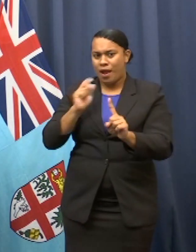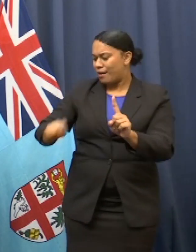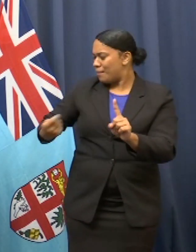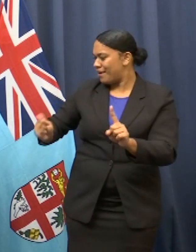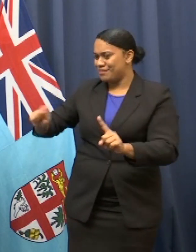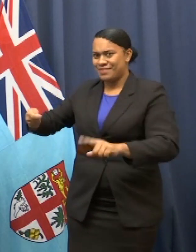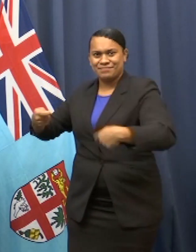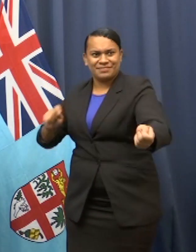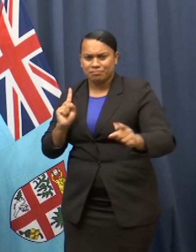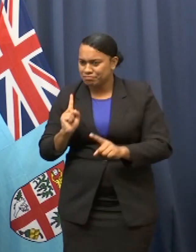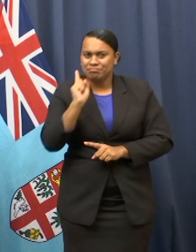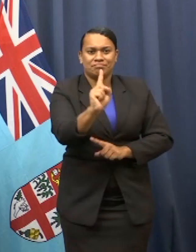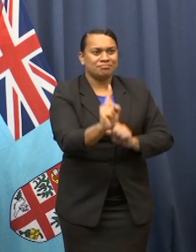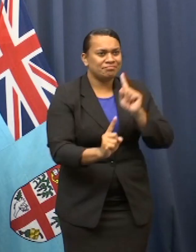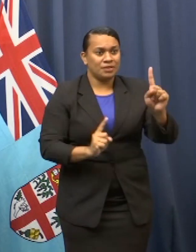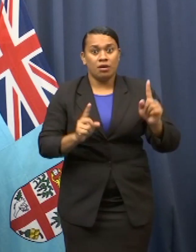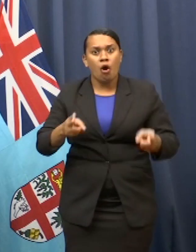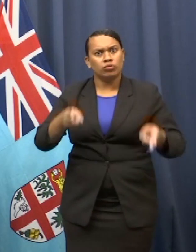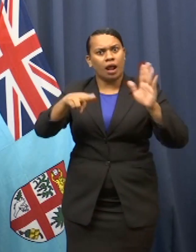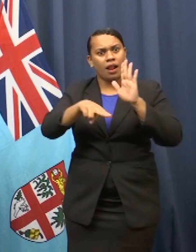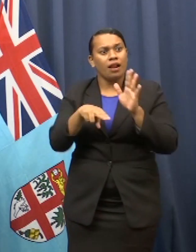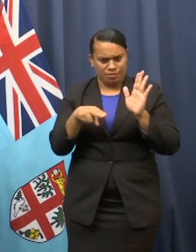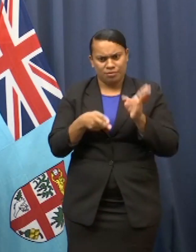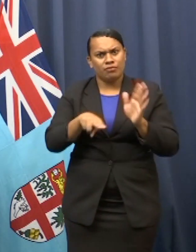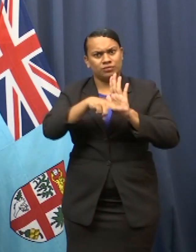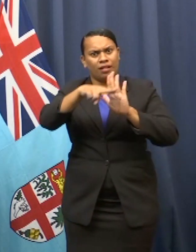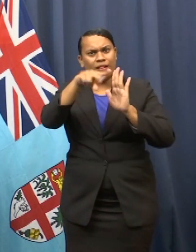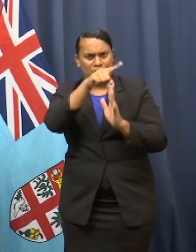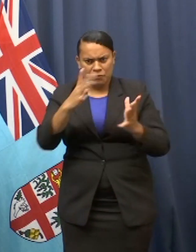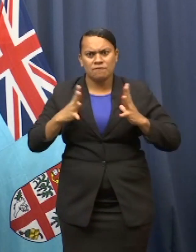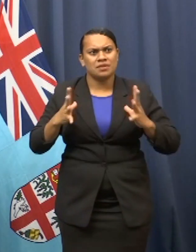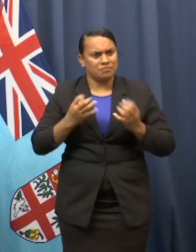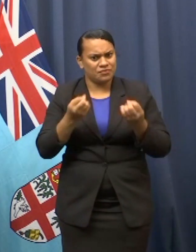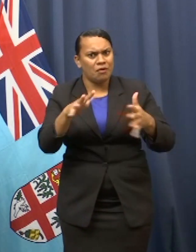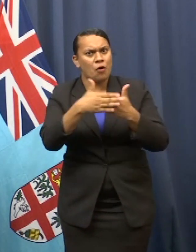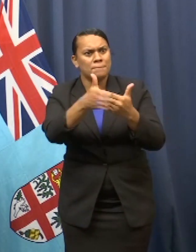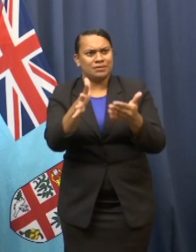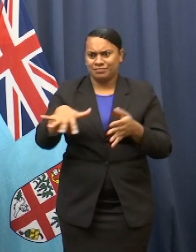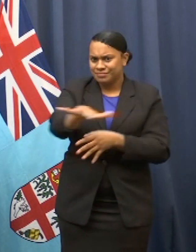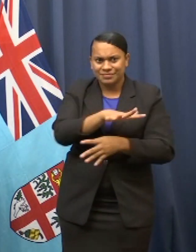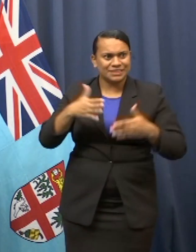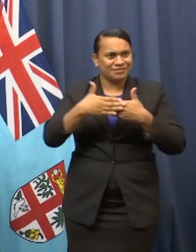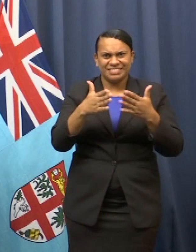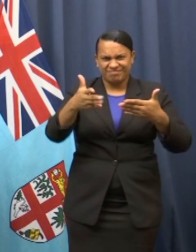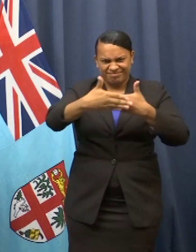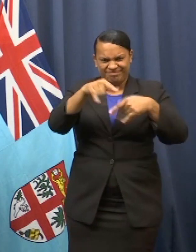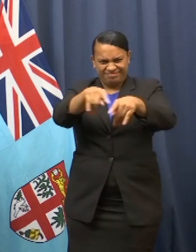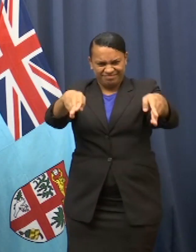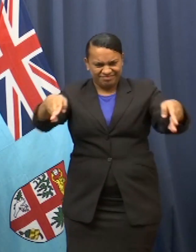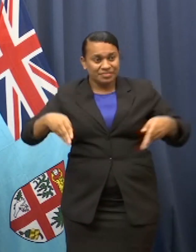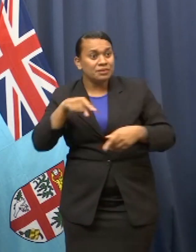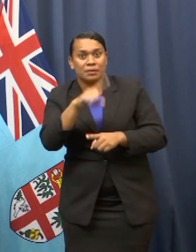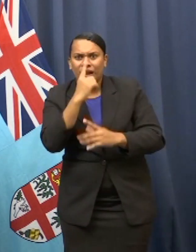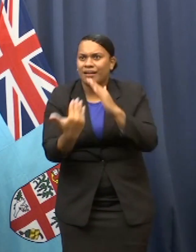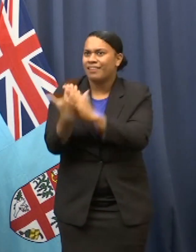hotels opening their doors free of charge to those who are restricted from entering the confinement area, stories